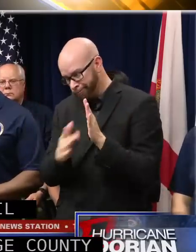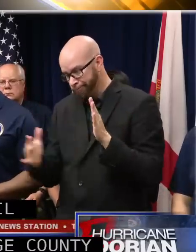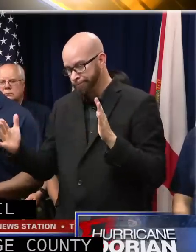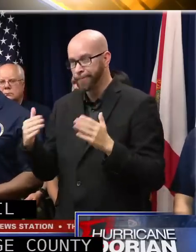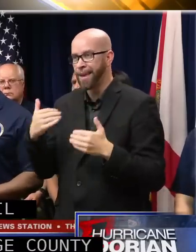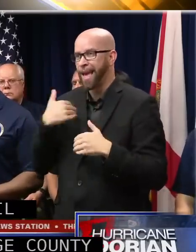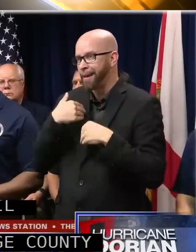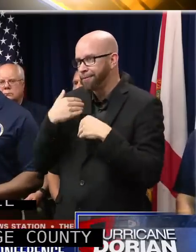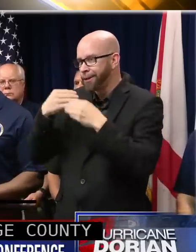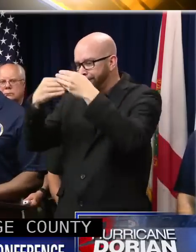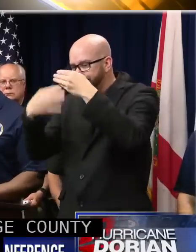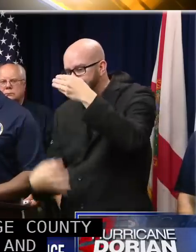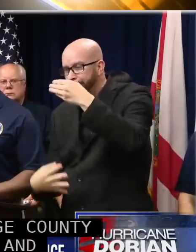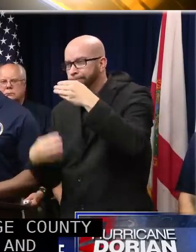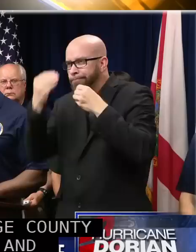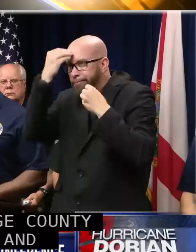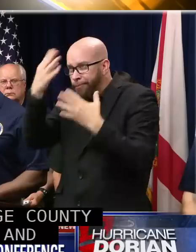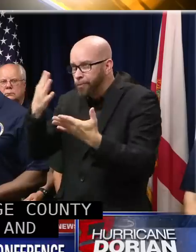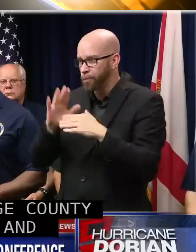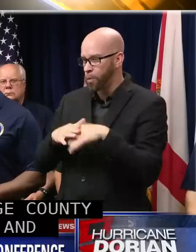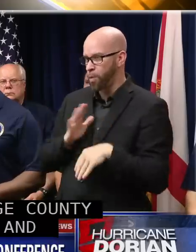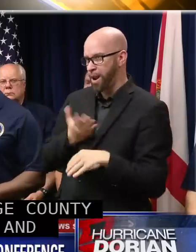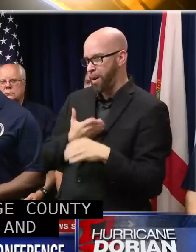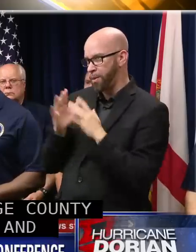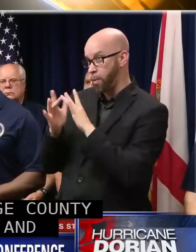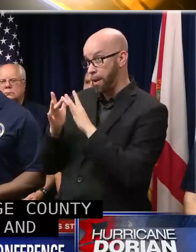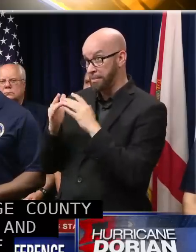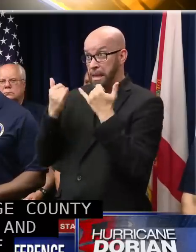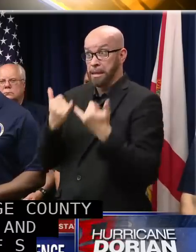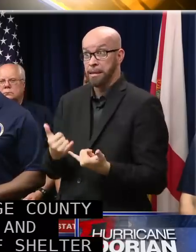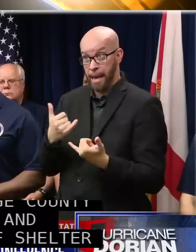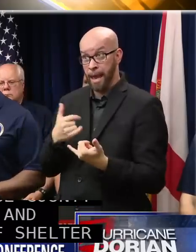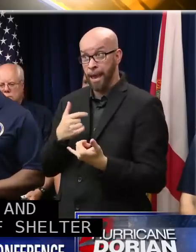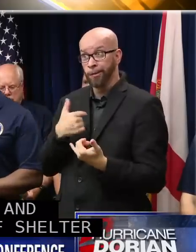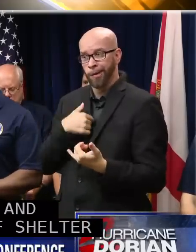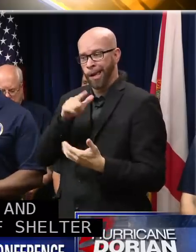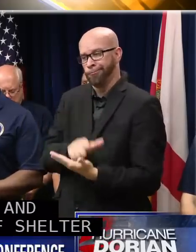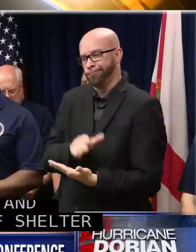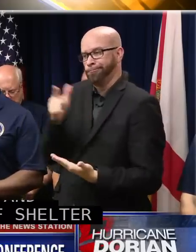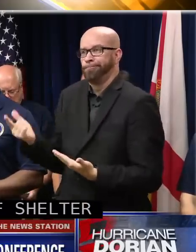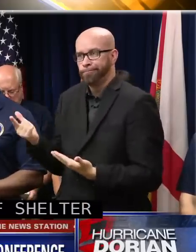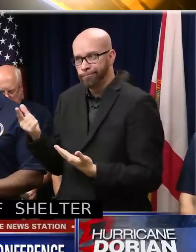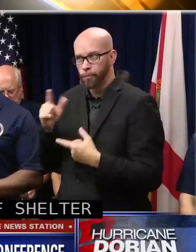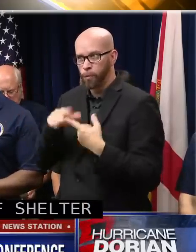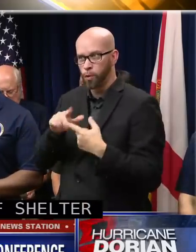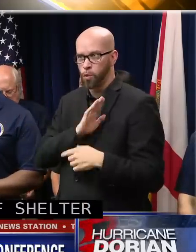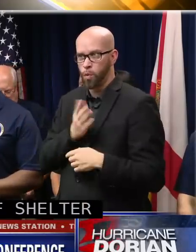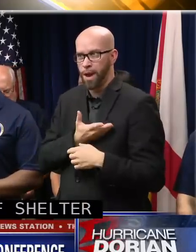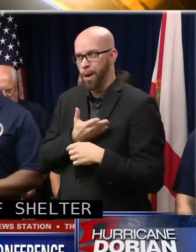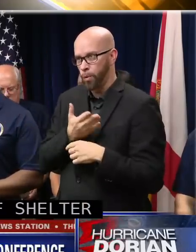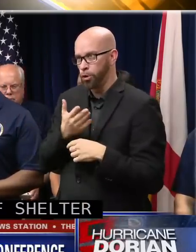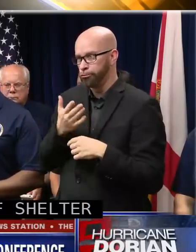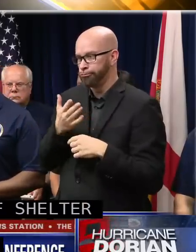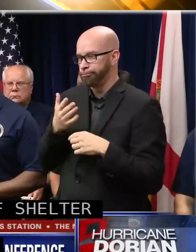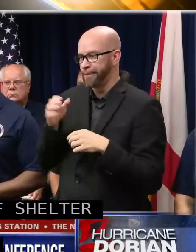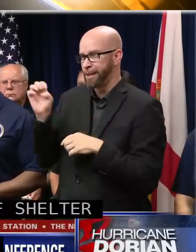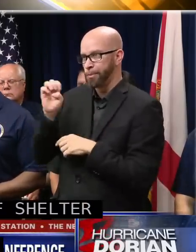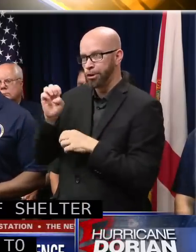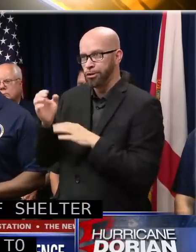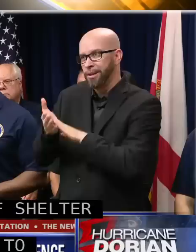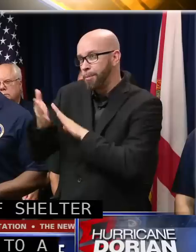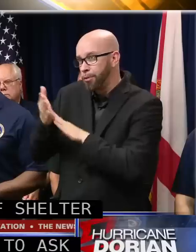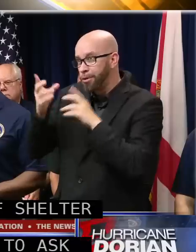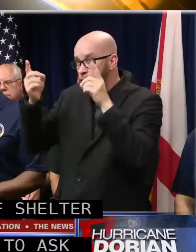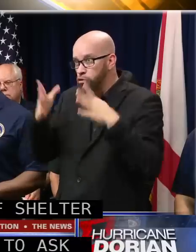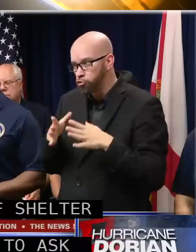of shelters on our website. At this time, I'm going to ask our acting emergency operations director to come